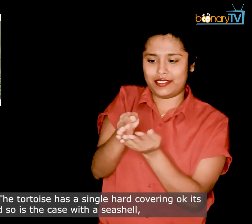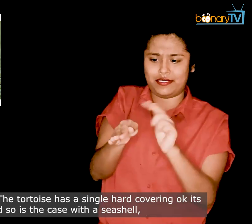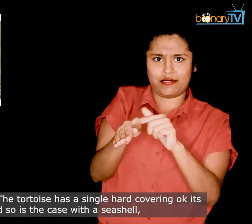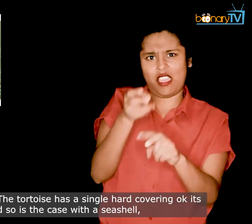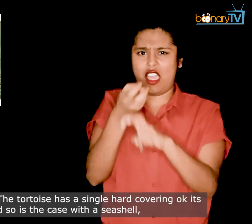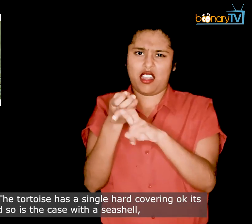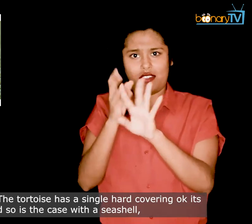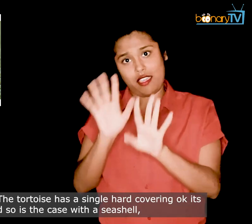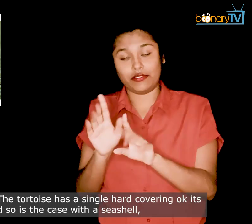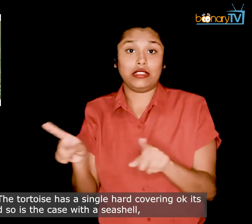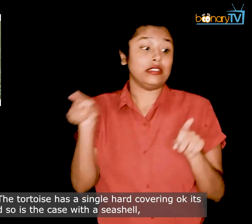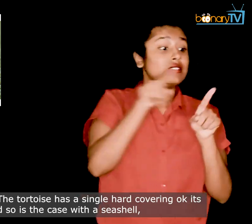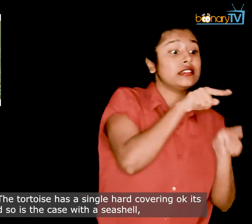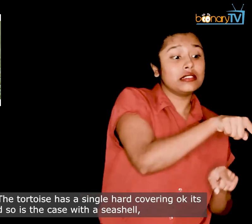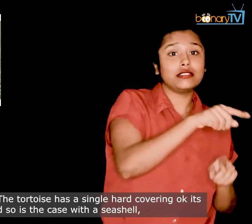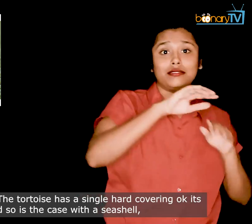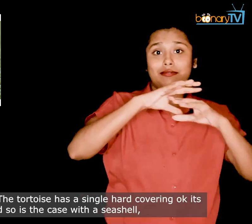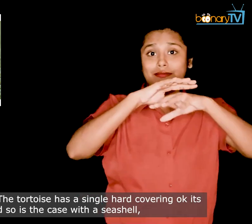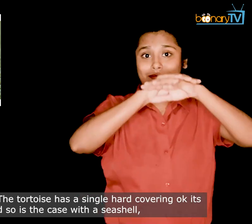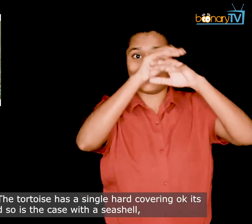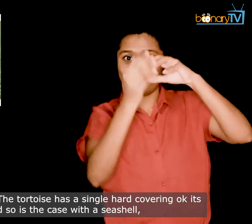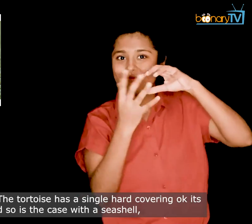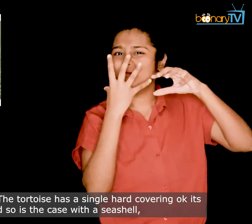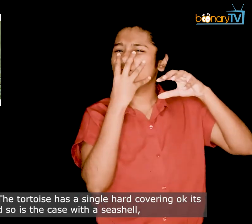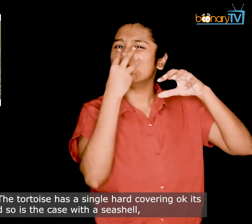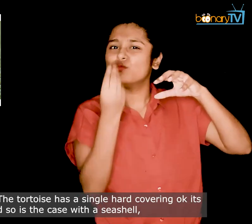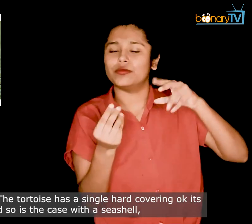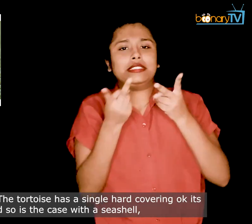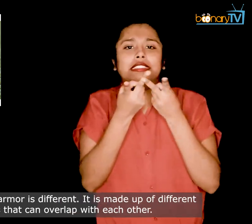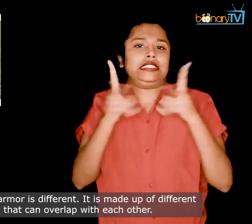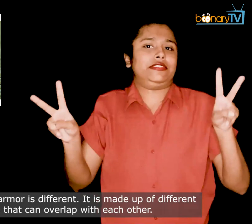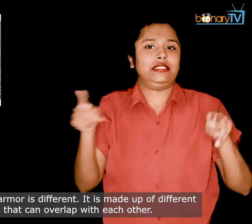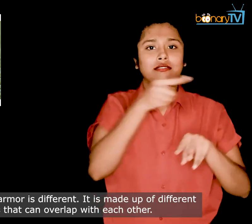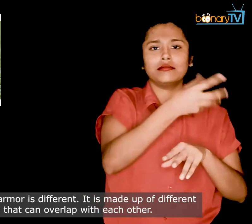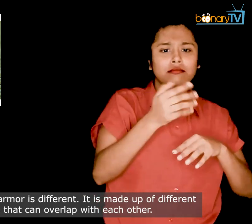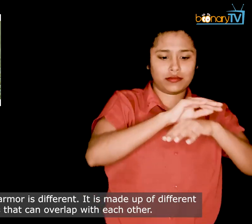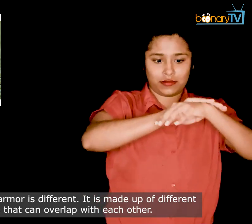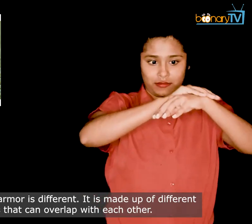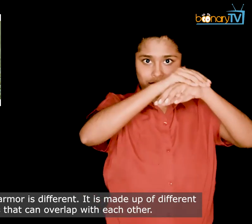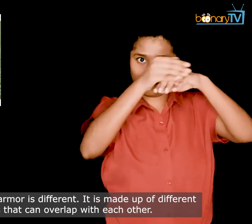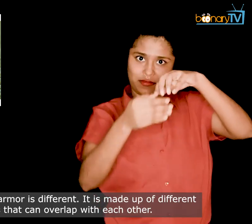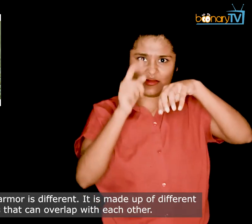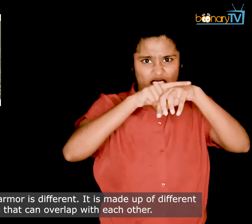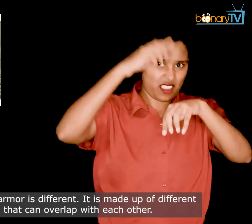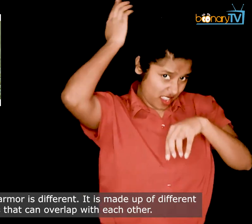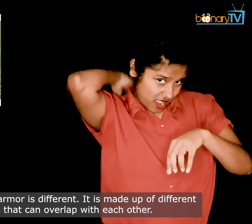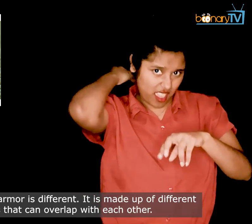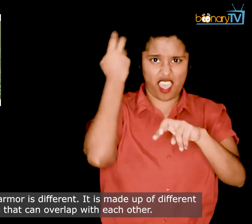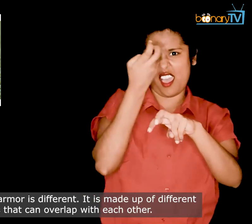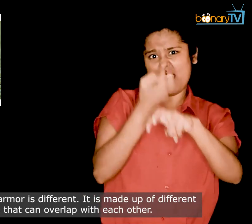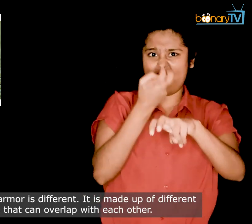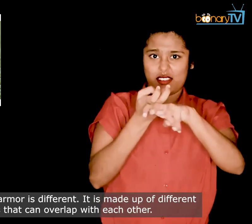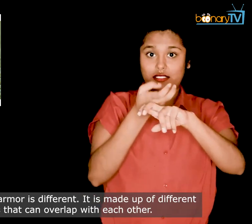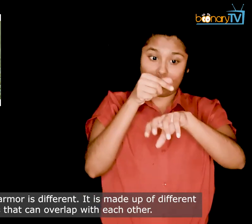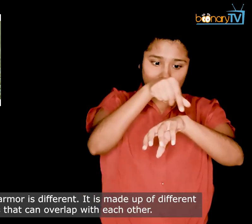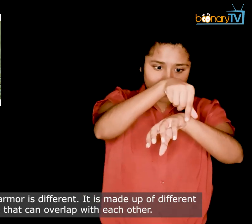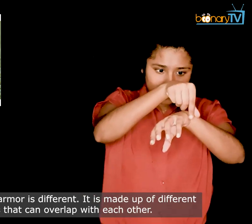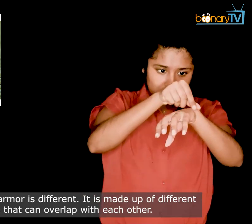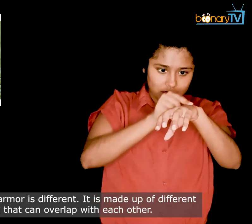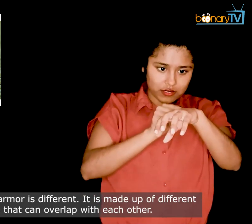on its back and so is the case with a seashell. But the armadillo's armor is different. It is made up of different